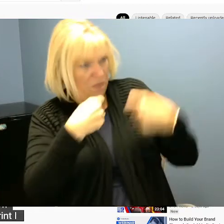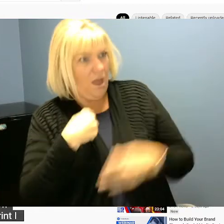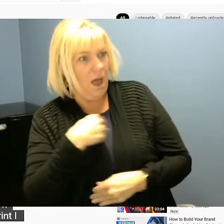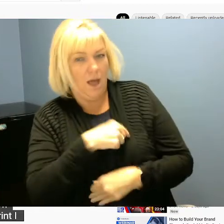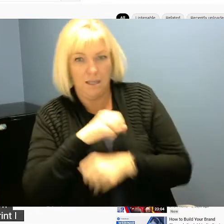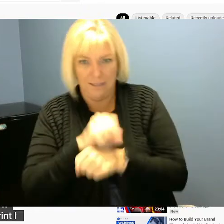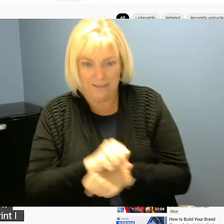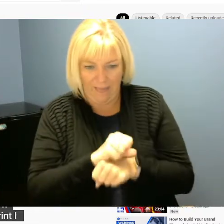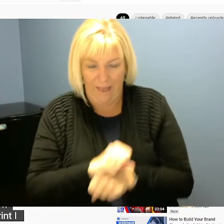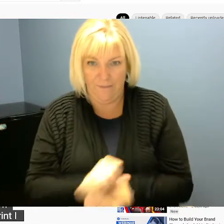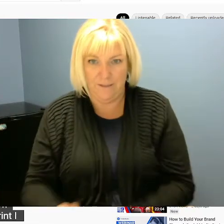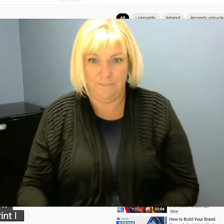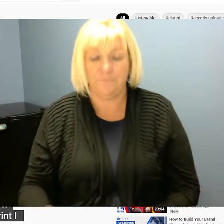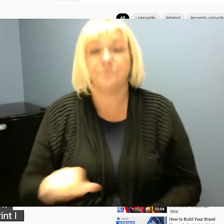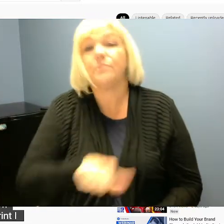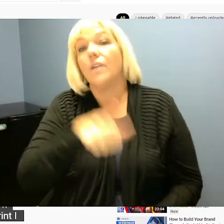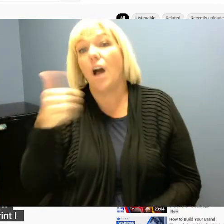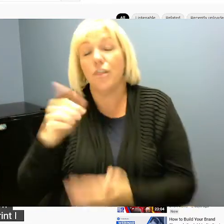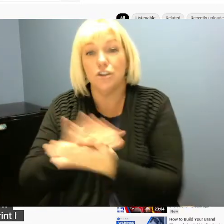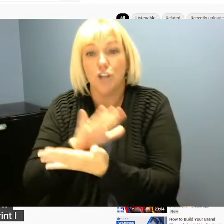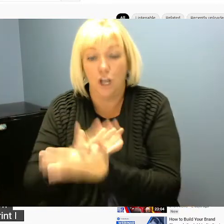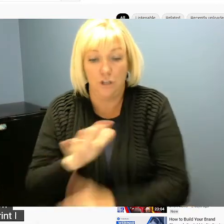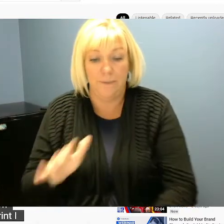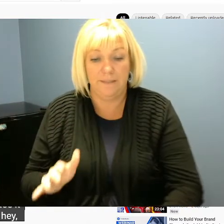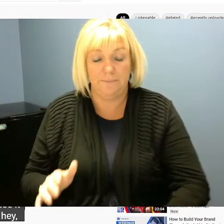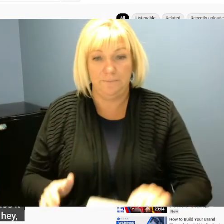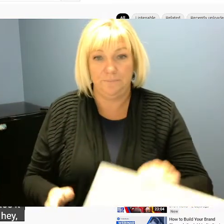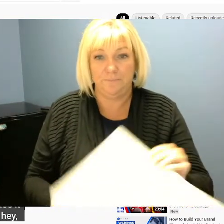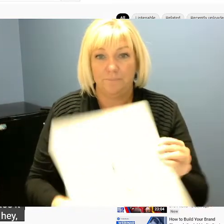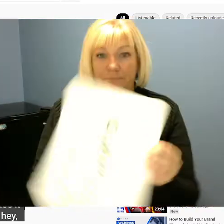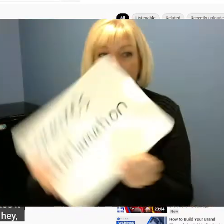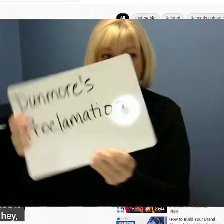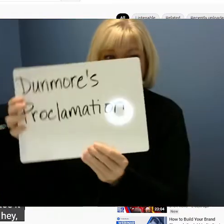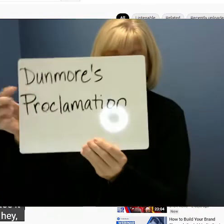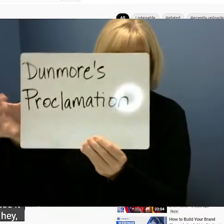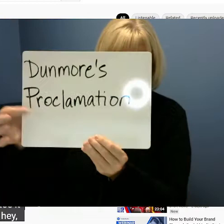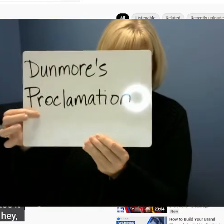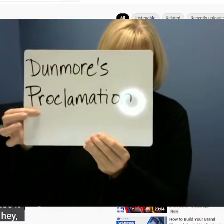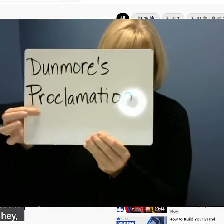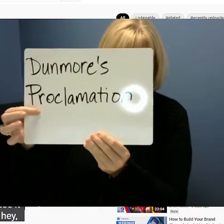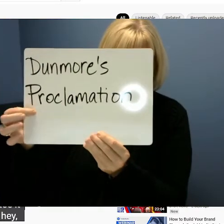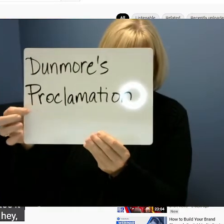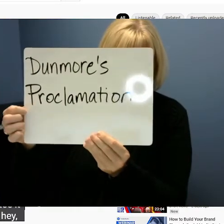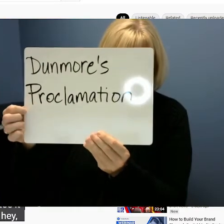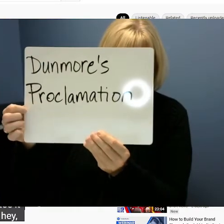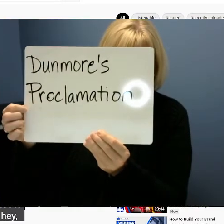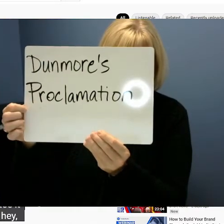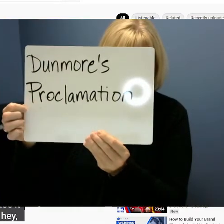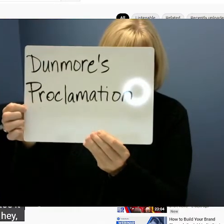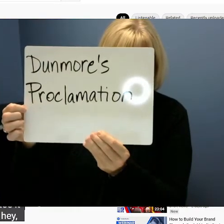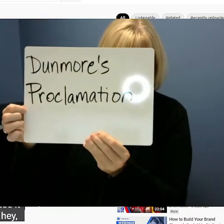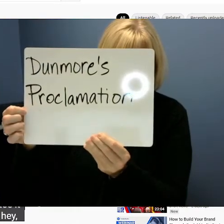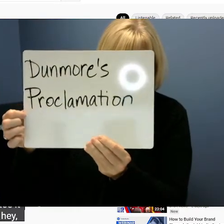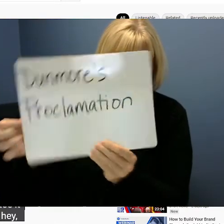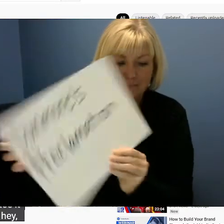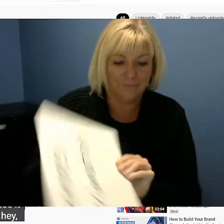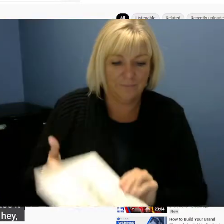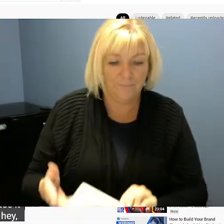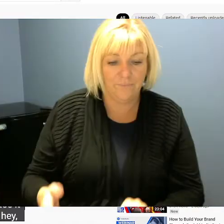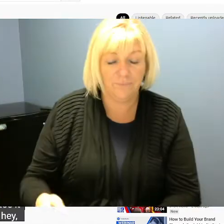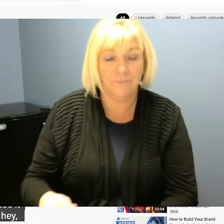Dunmore's proclamation, there's some fine print I need to point out to you, because on the surface, it looks like